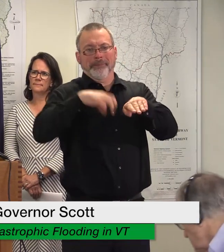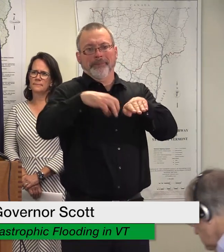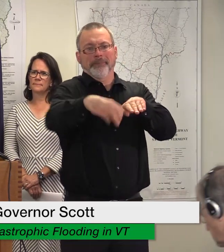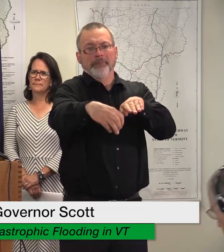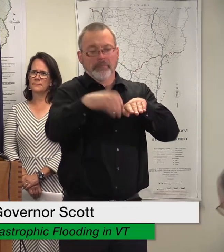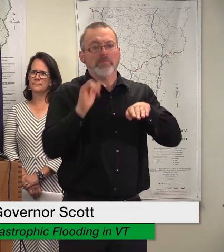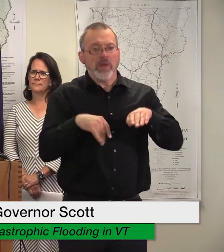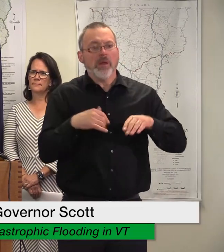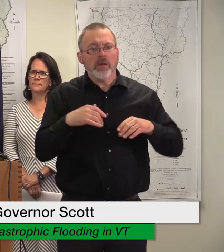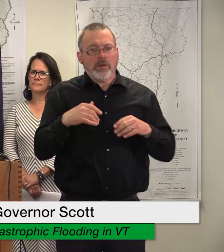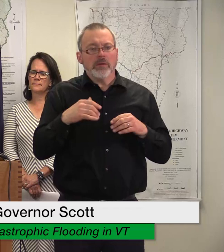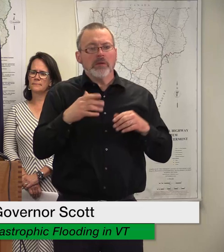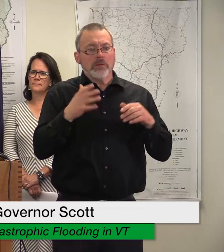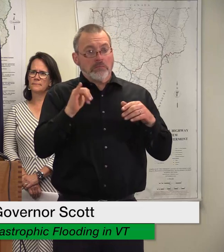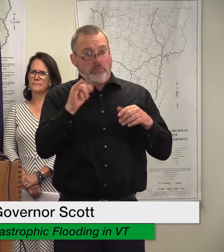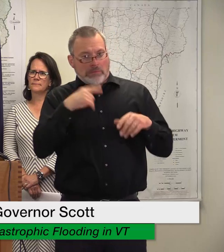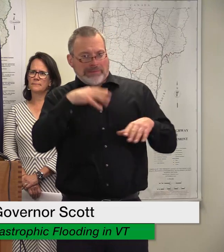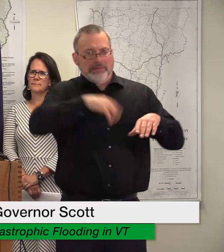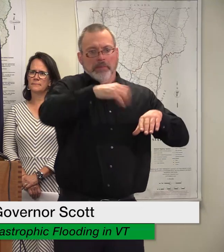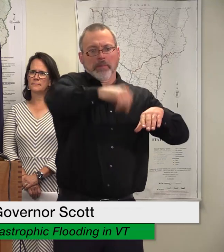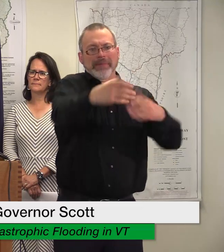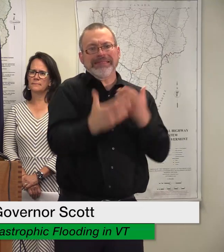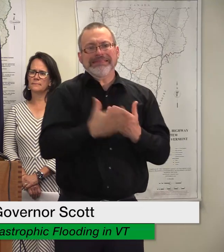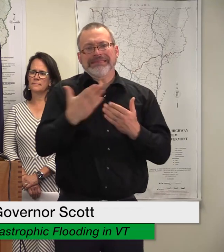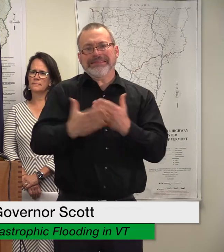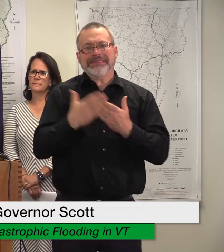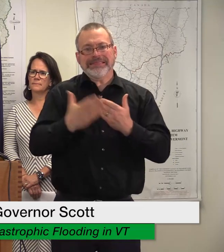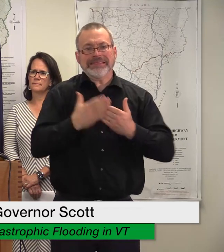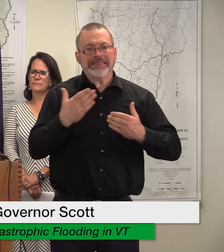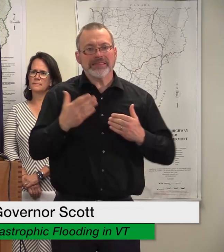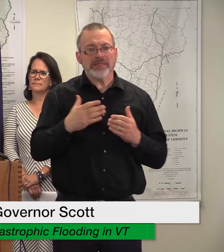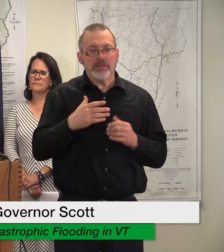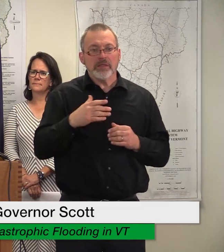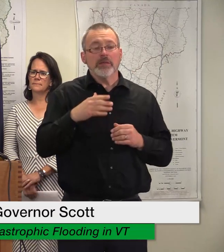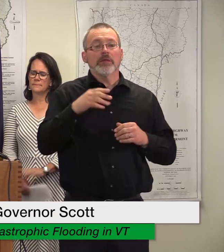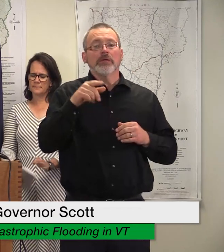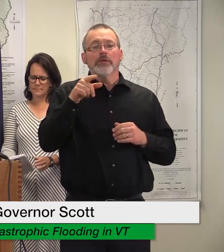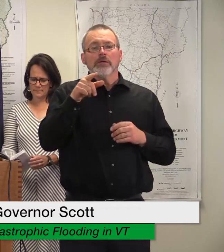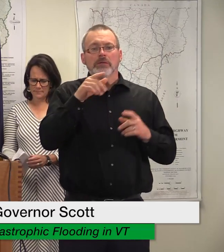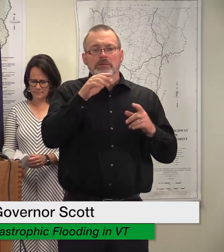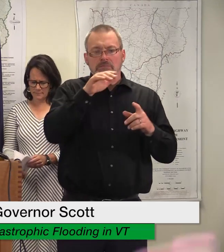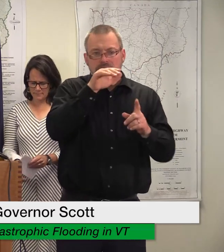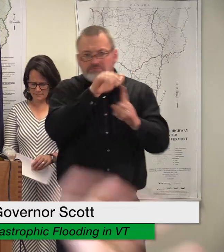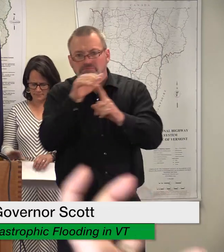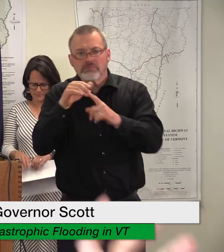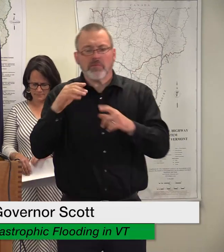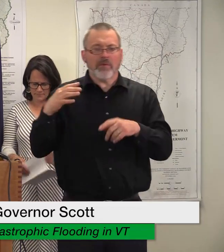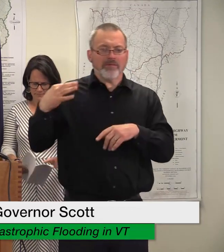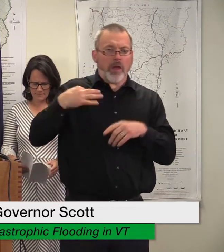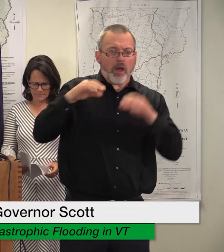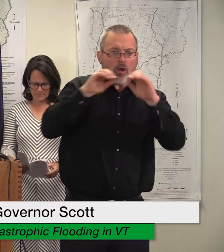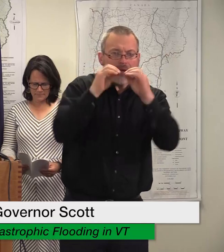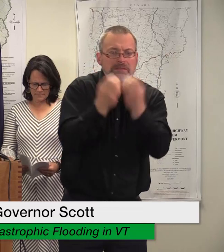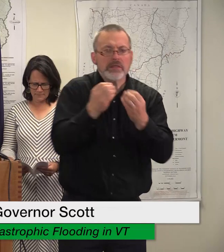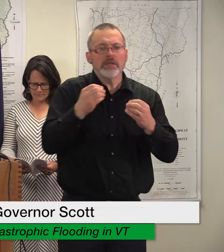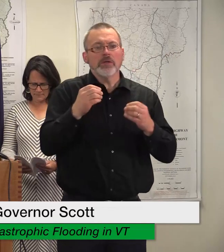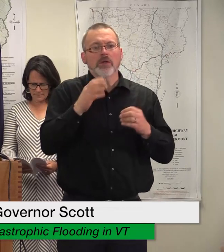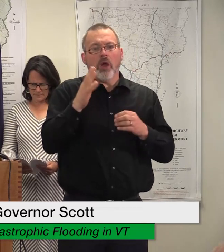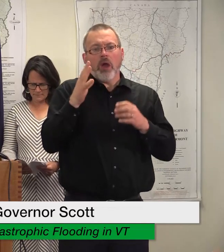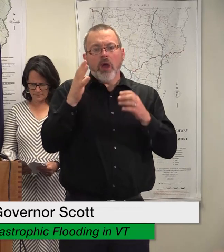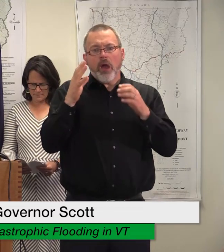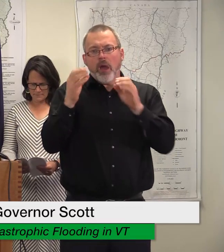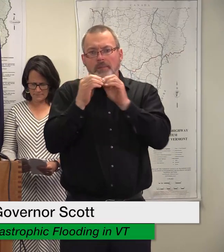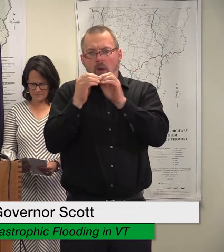surge should be available from Voluntary Organizations Active in Disaster, or VOAD, later today.